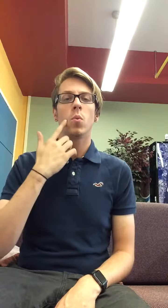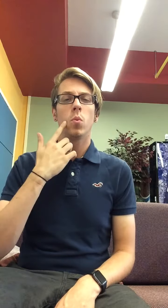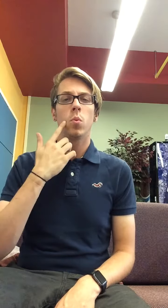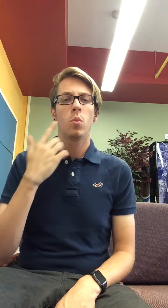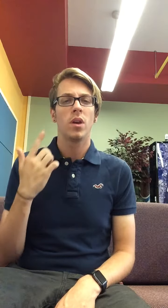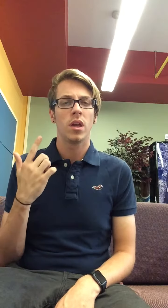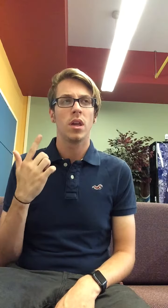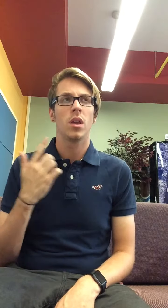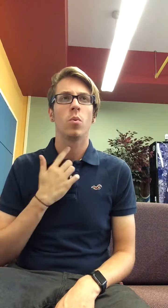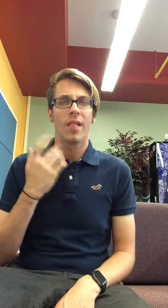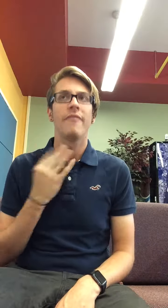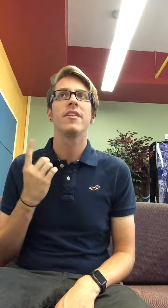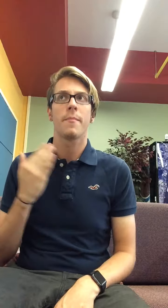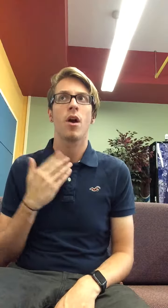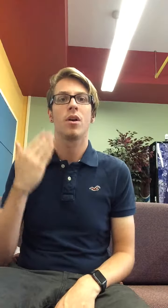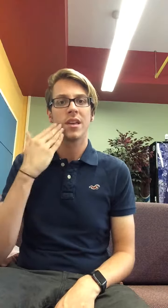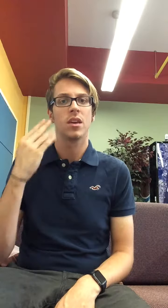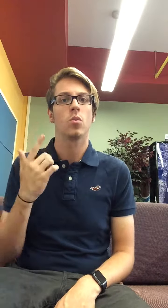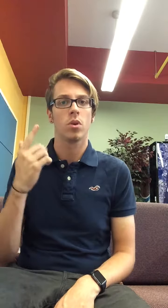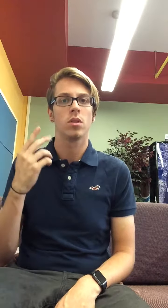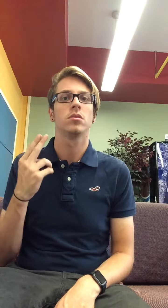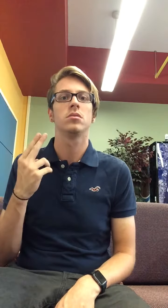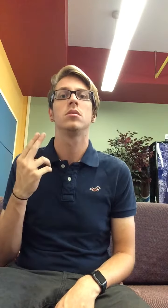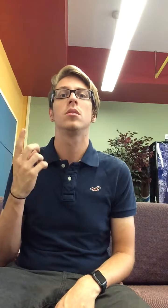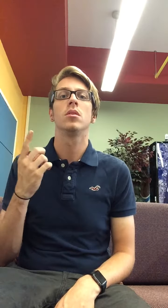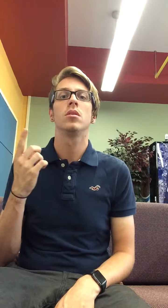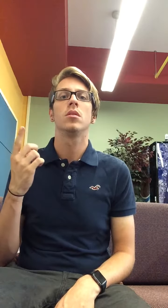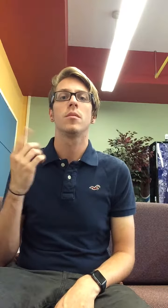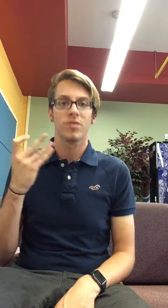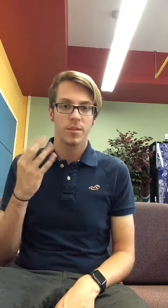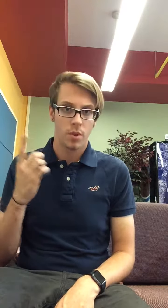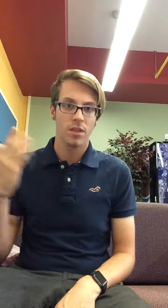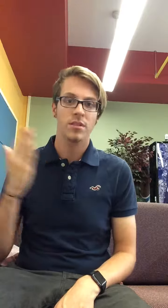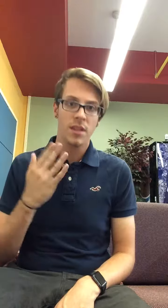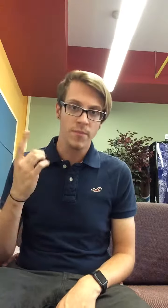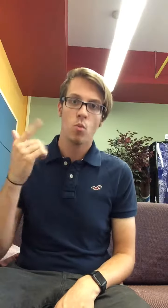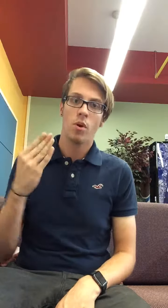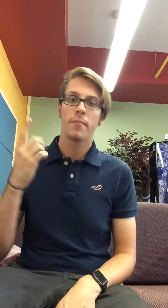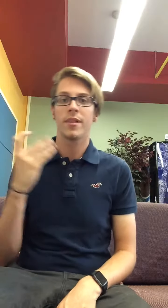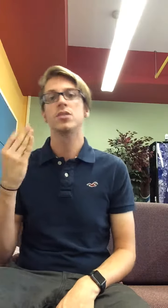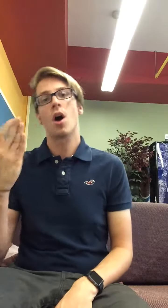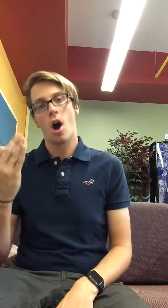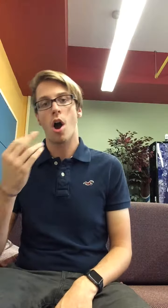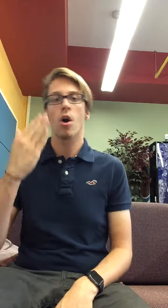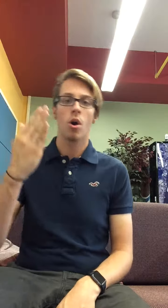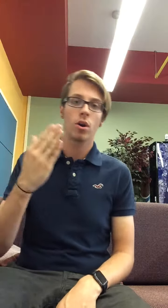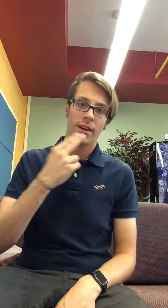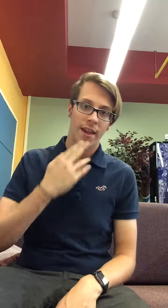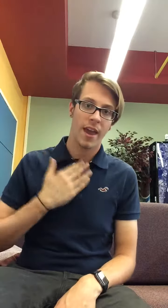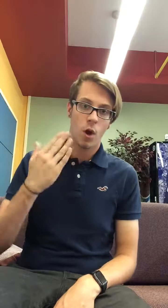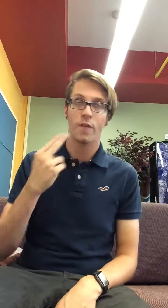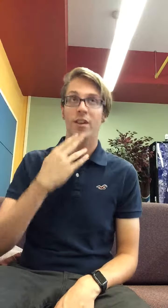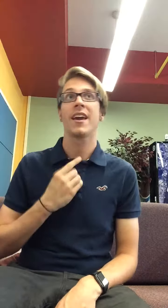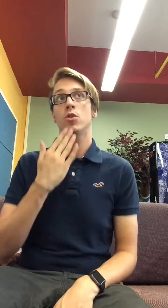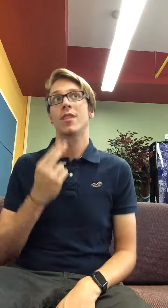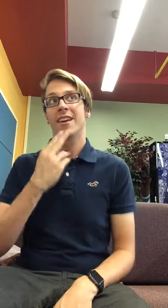principal times 1 plus rk over k to the kt, which is going to give